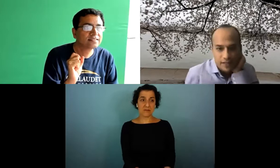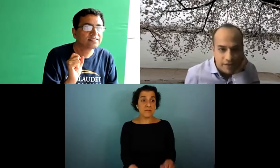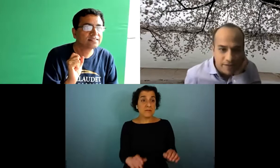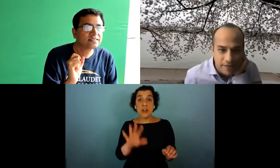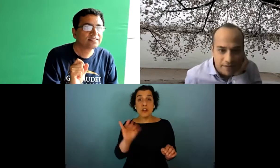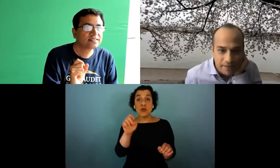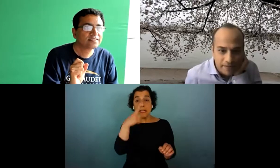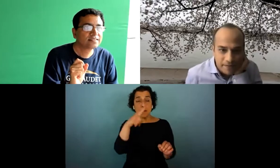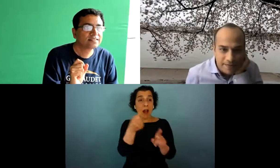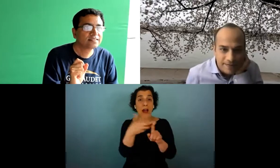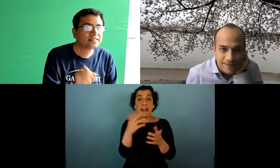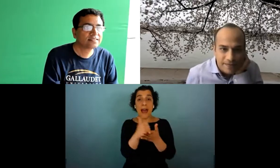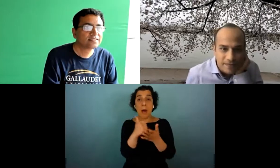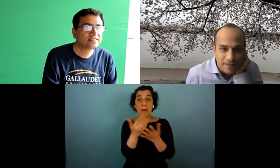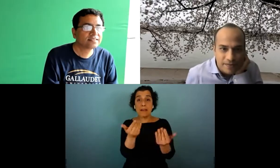us